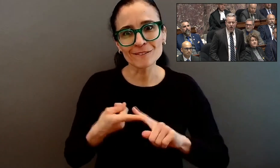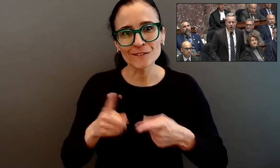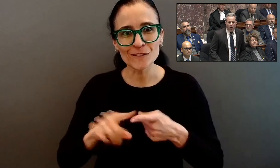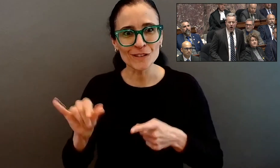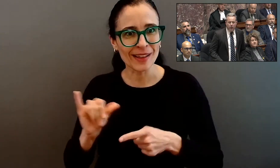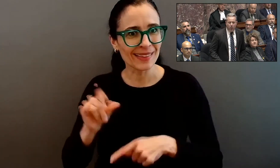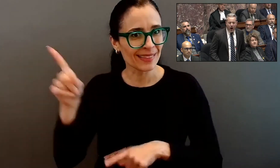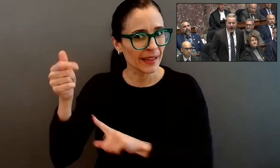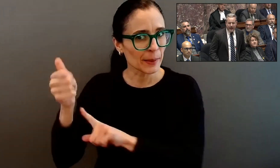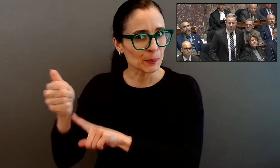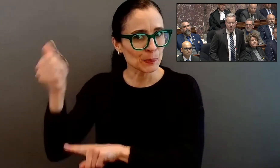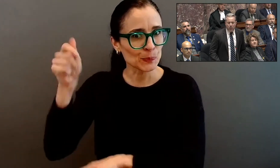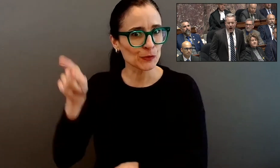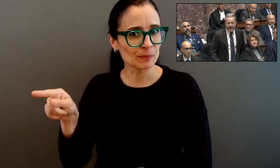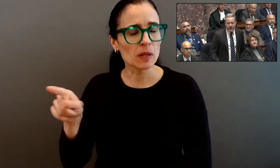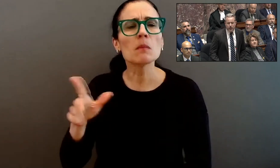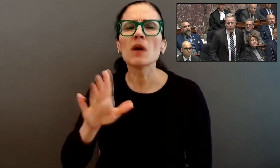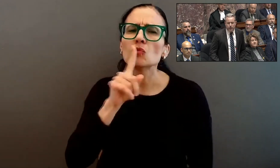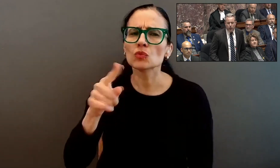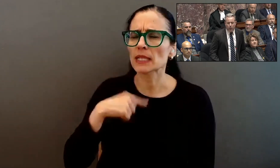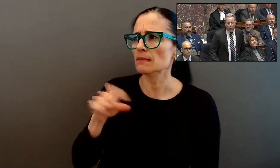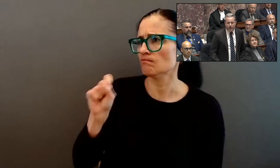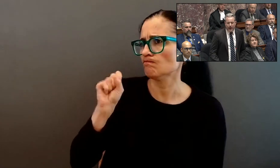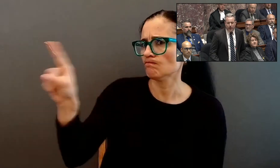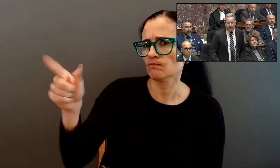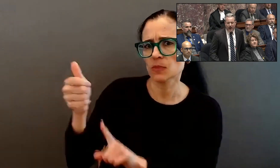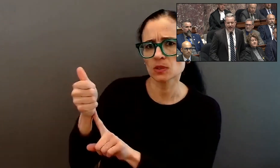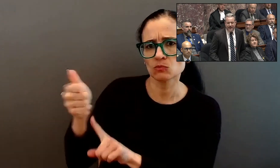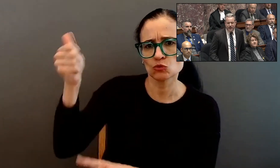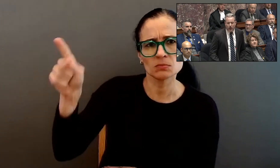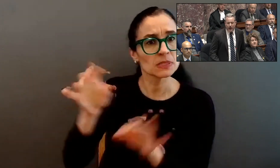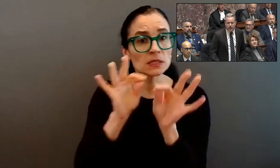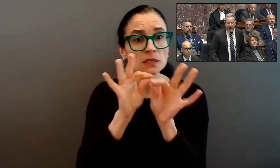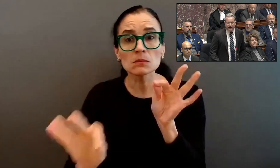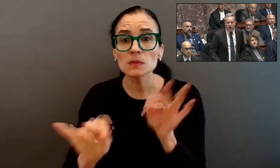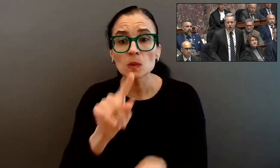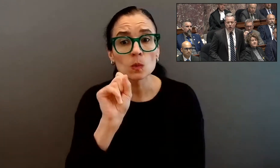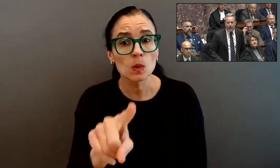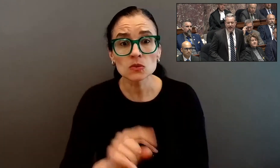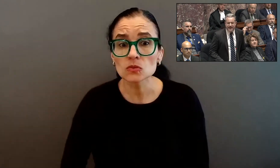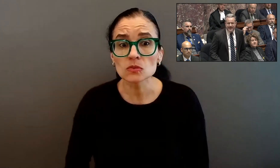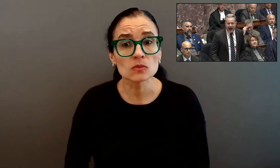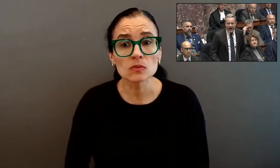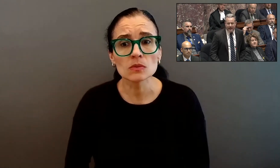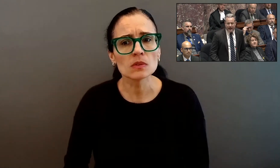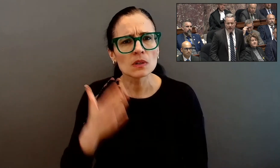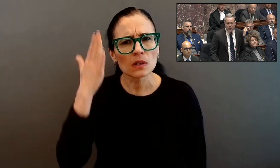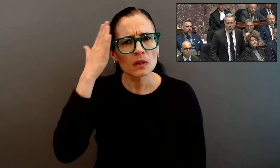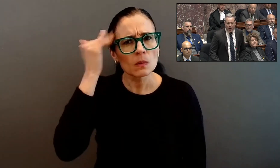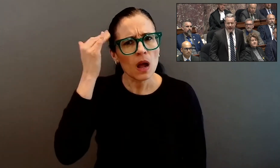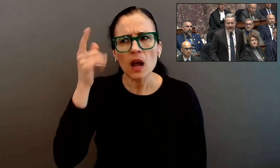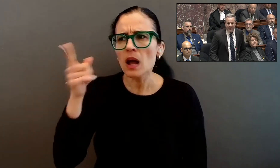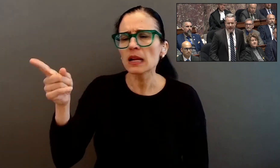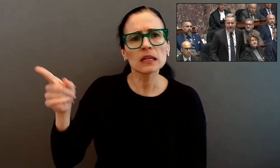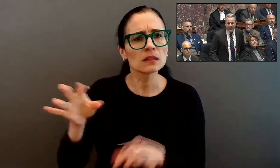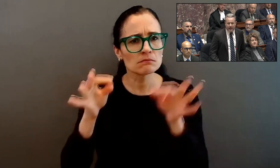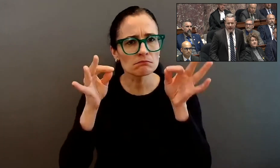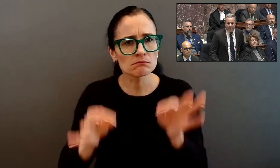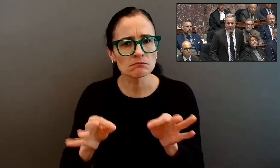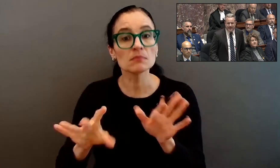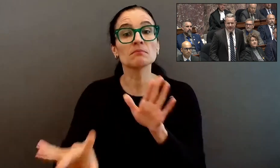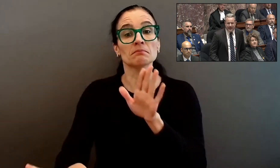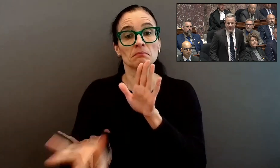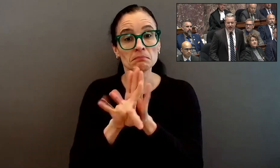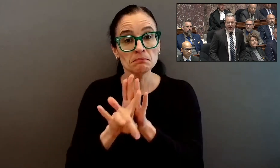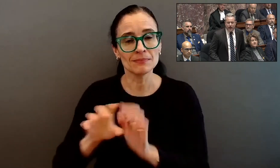question on why he chose to award Michael Bryant this contract, knowing exactly why he left Legal